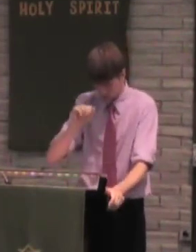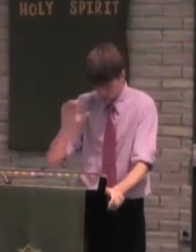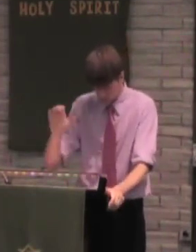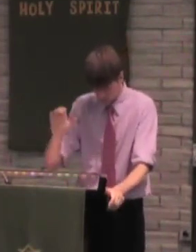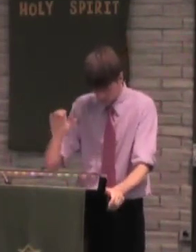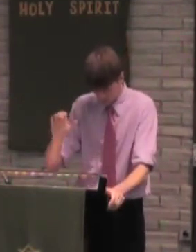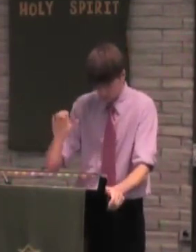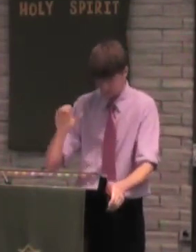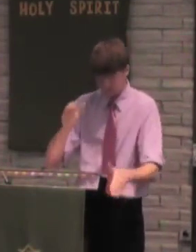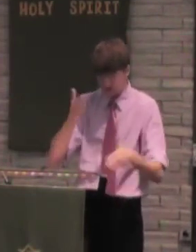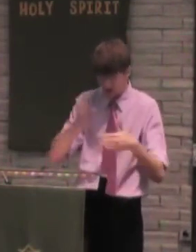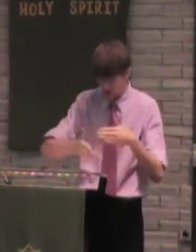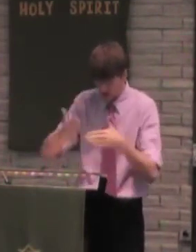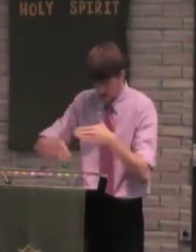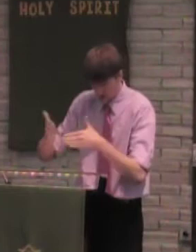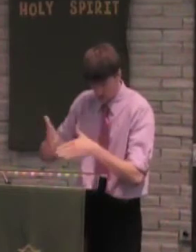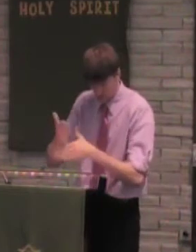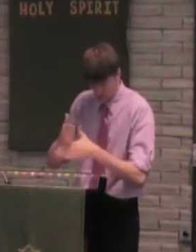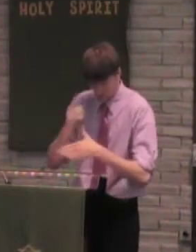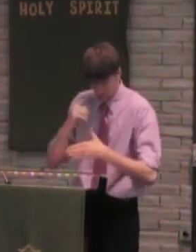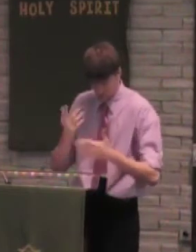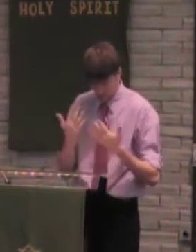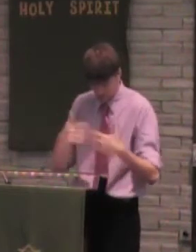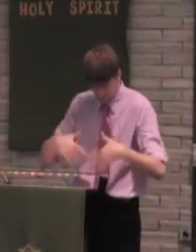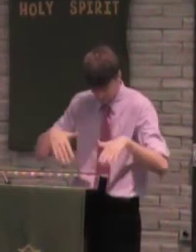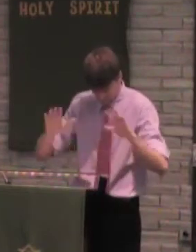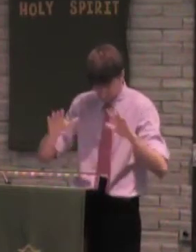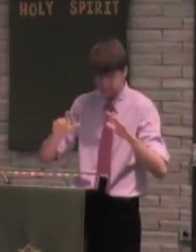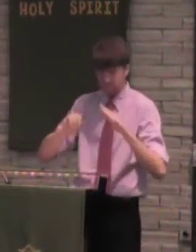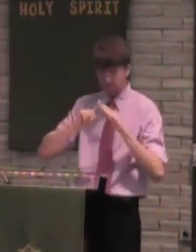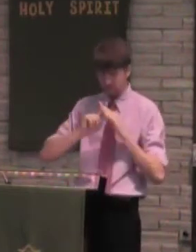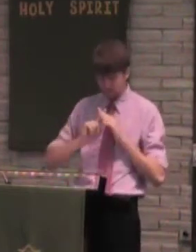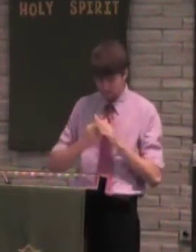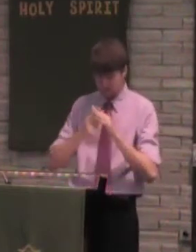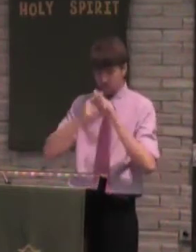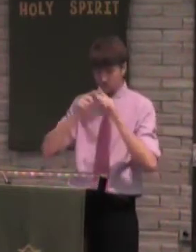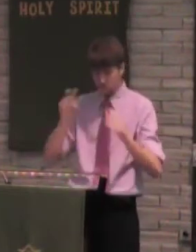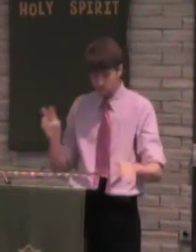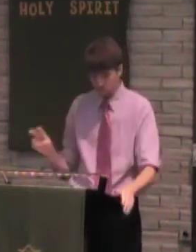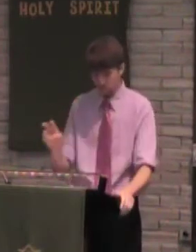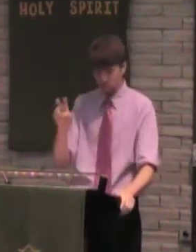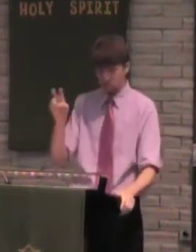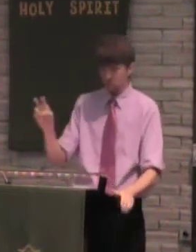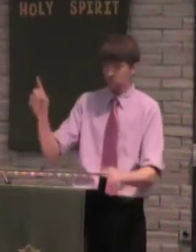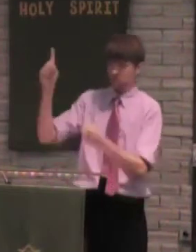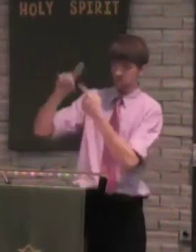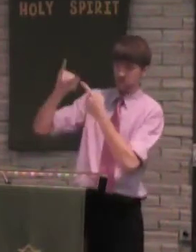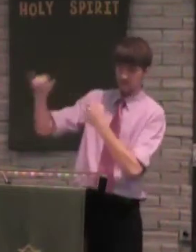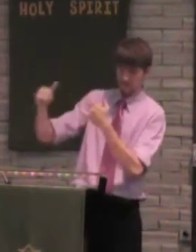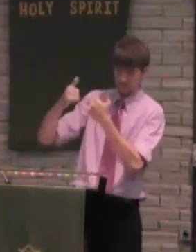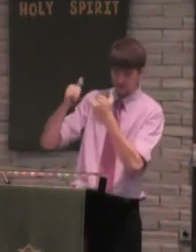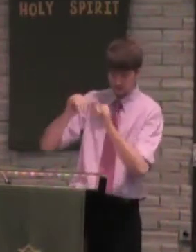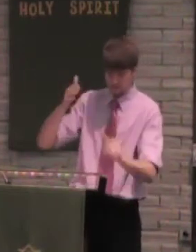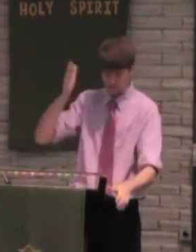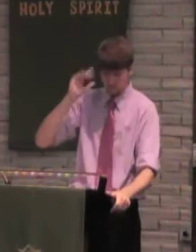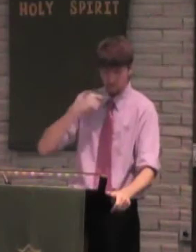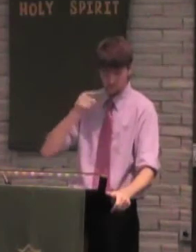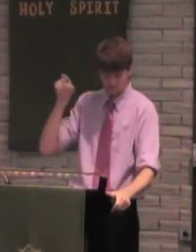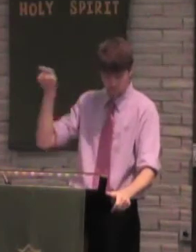son Isaac. When he had cut enough wood for the burnt offering, he set out for the place God had told him